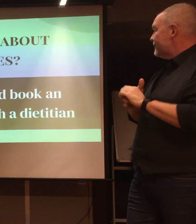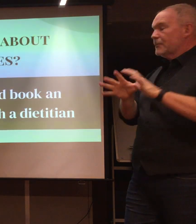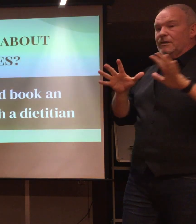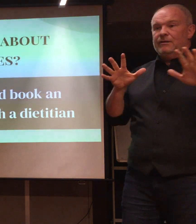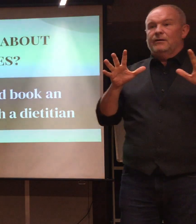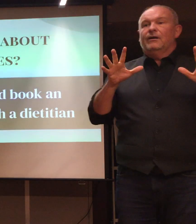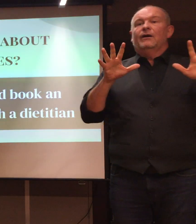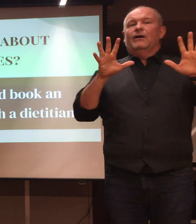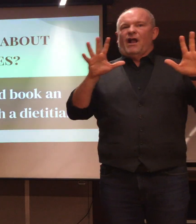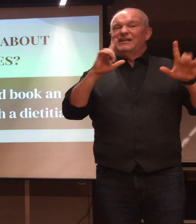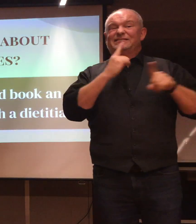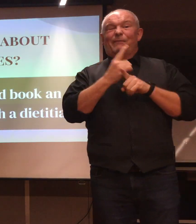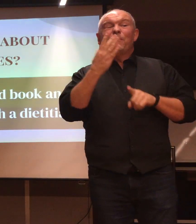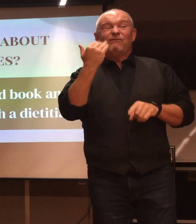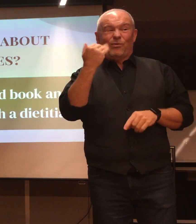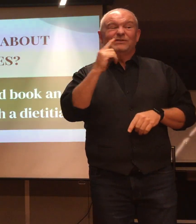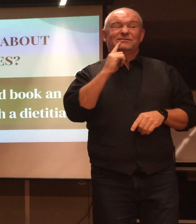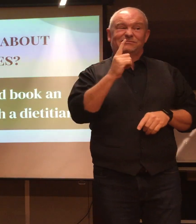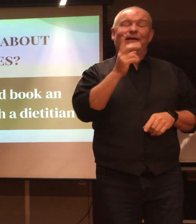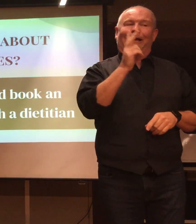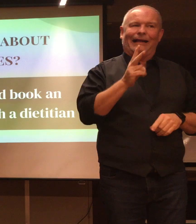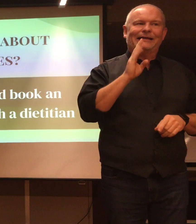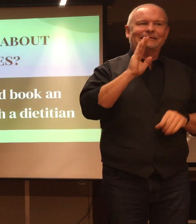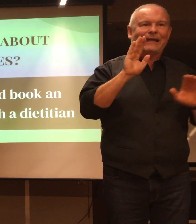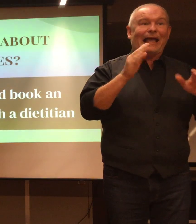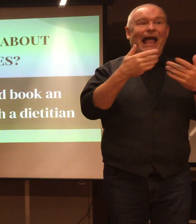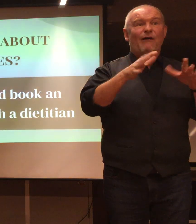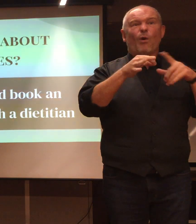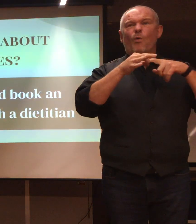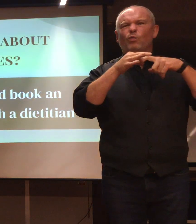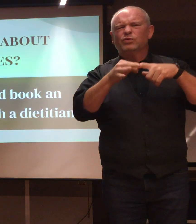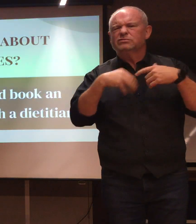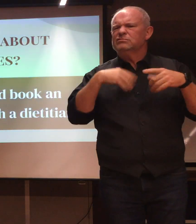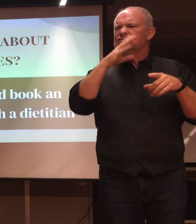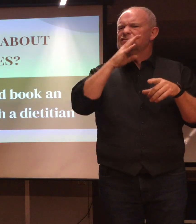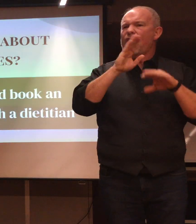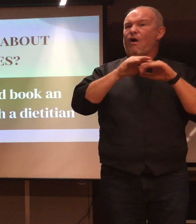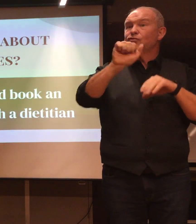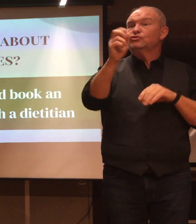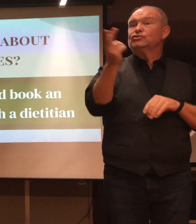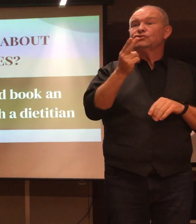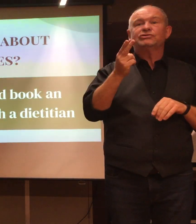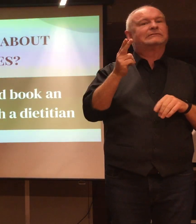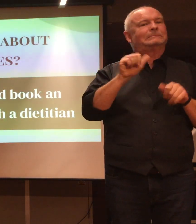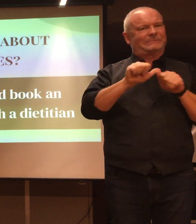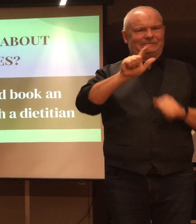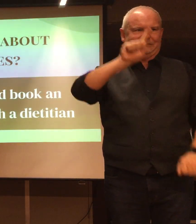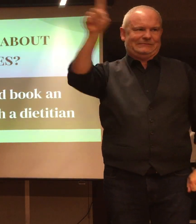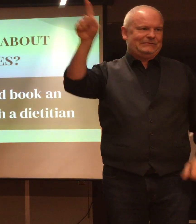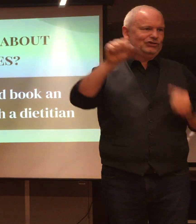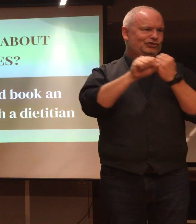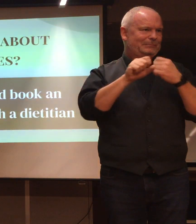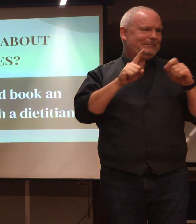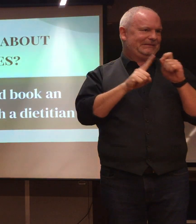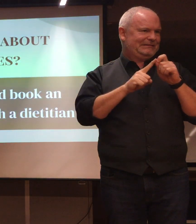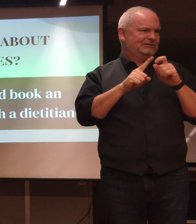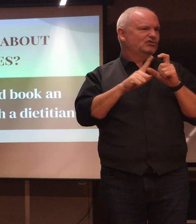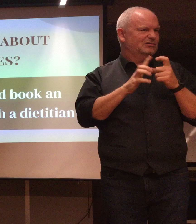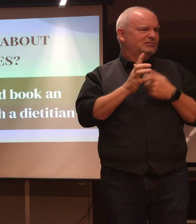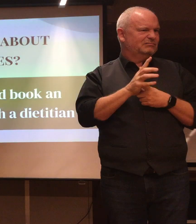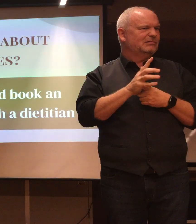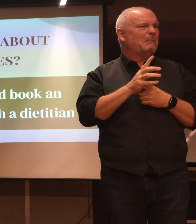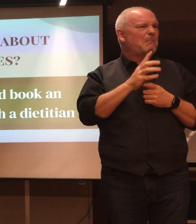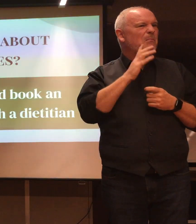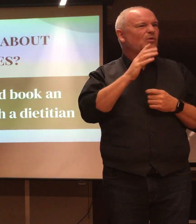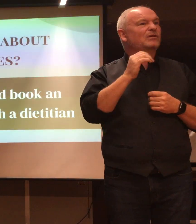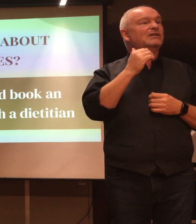Okay. So like I said, if you have any questions about diabetes, it's best to ask your GP,